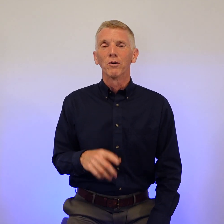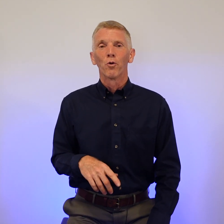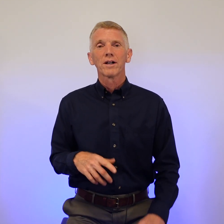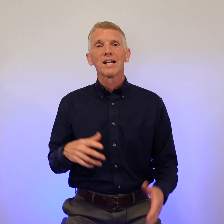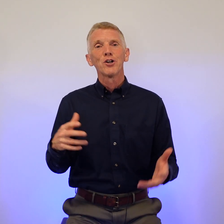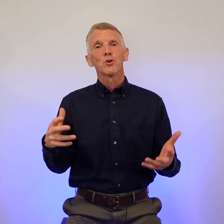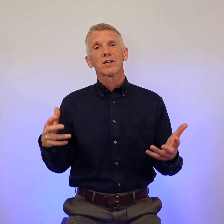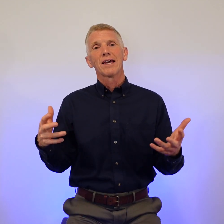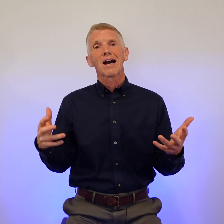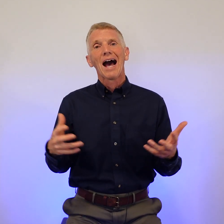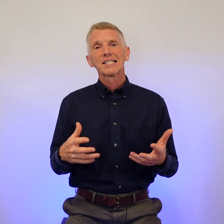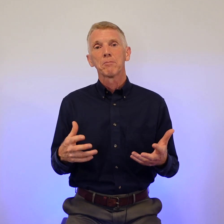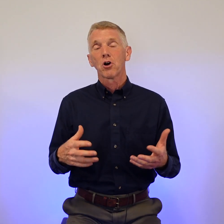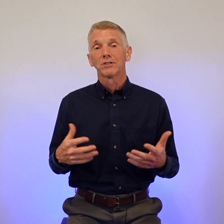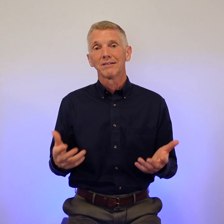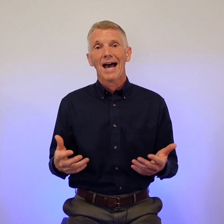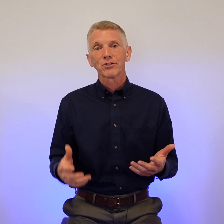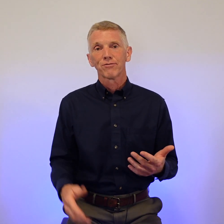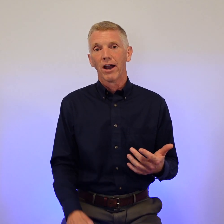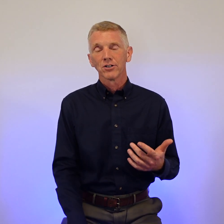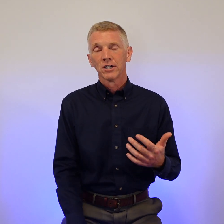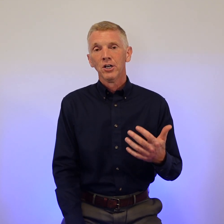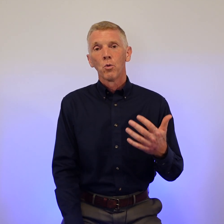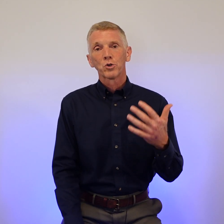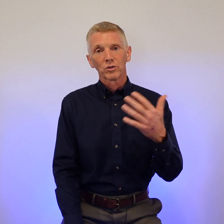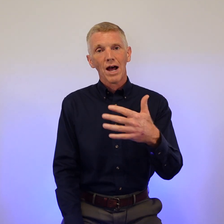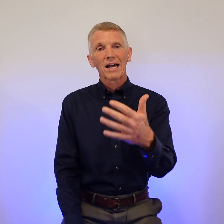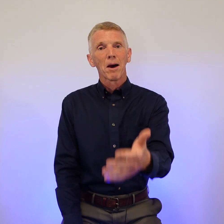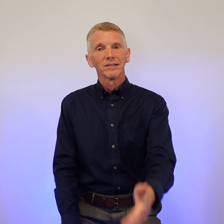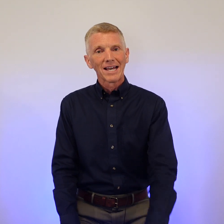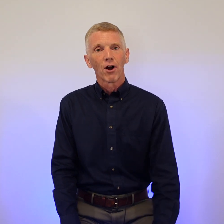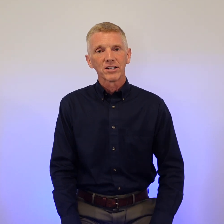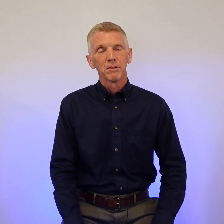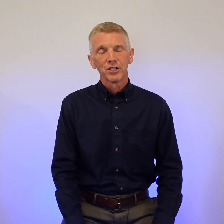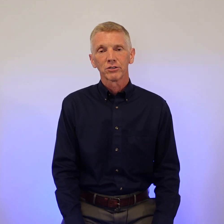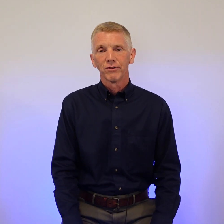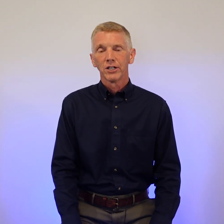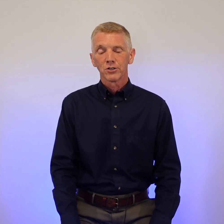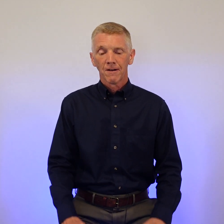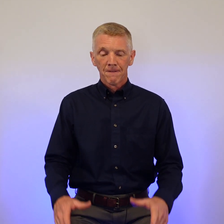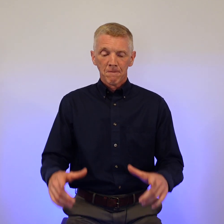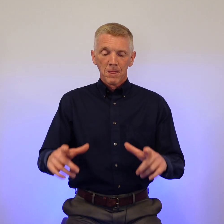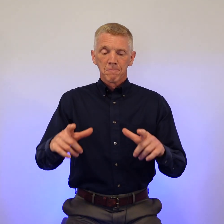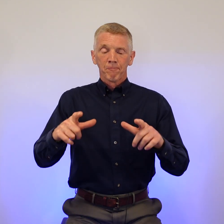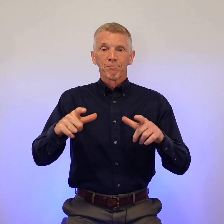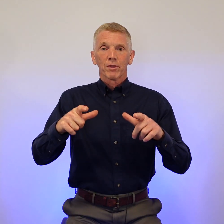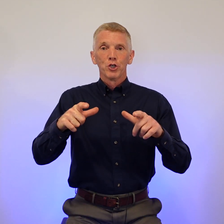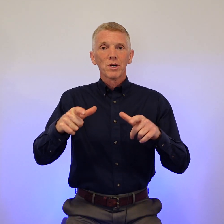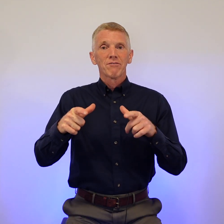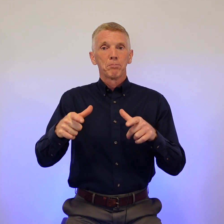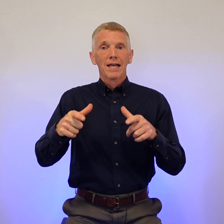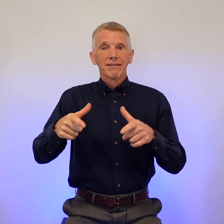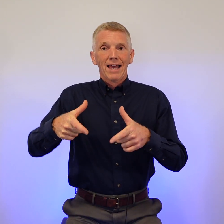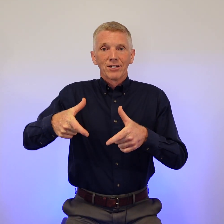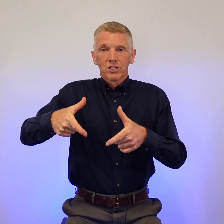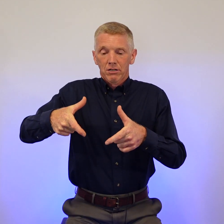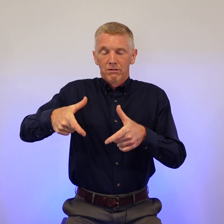We're going to introduce a concept called classifiers, which we'll talk about later on in some additional videos. You can have a plate that's